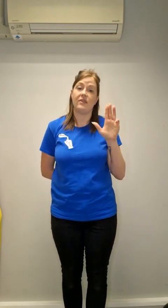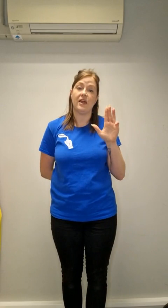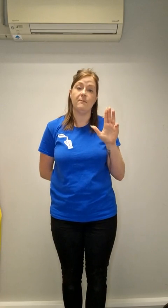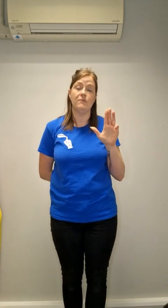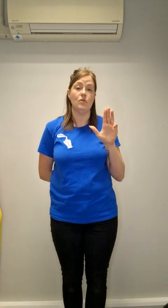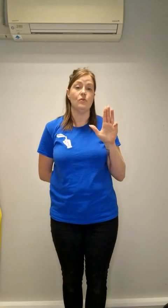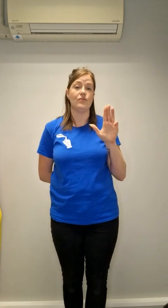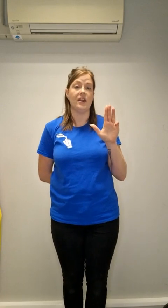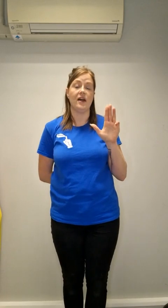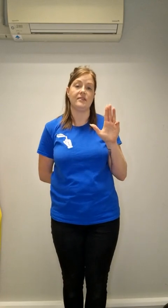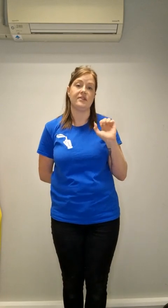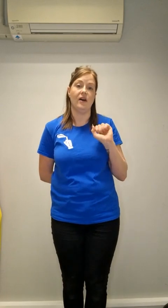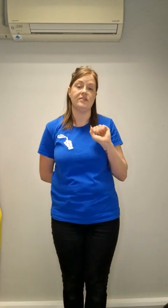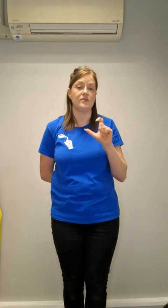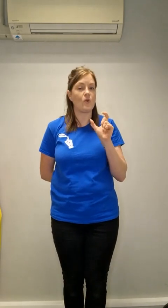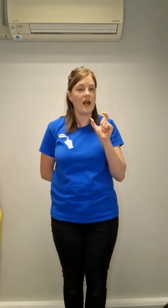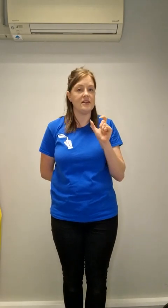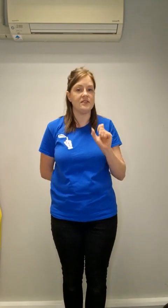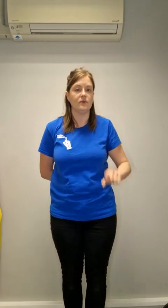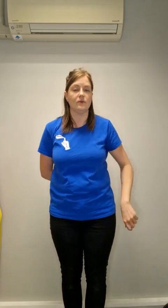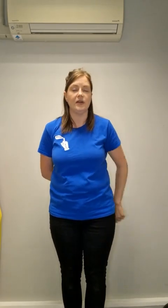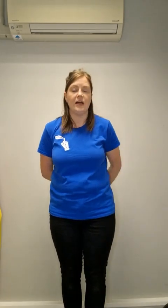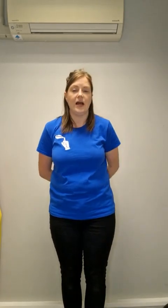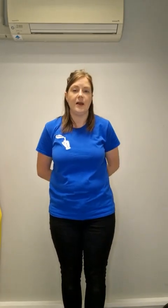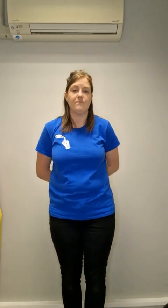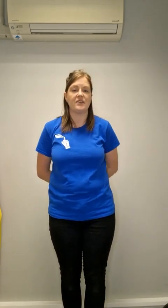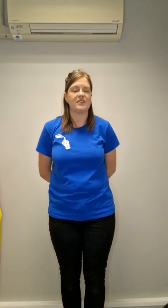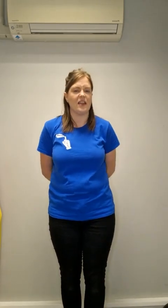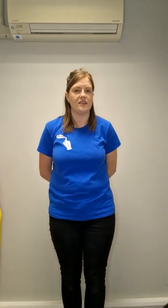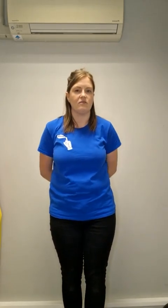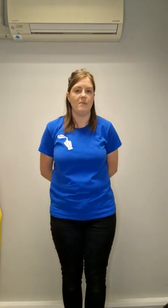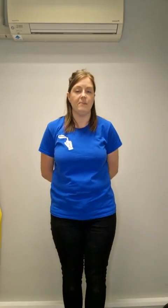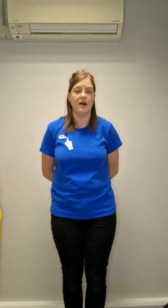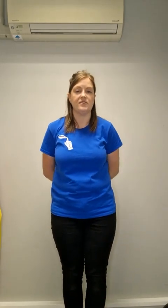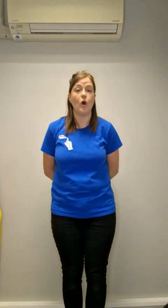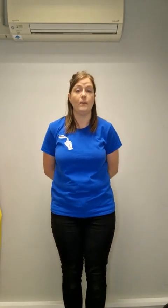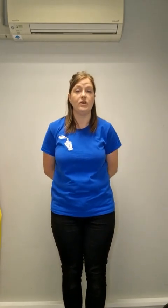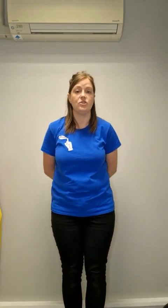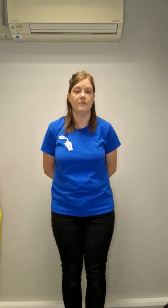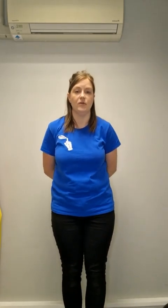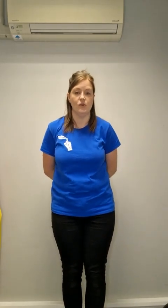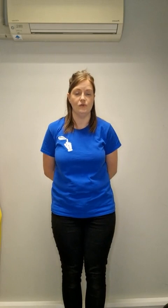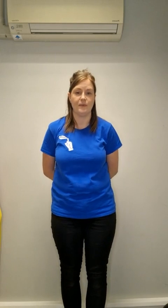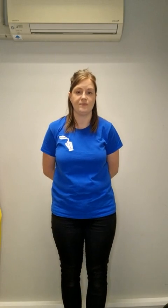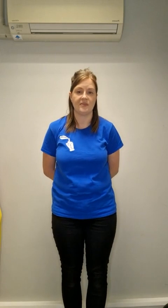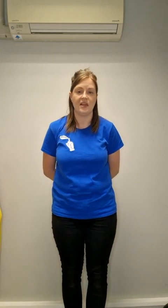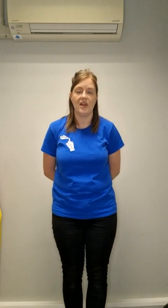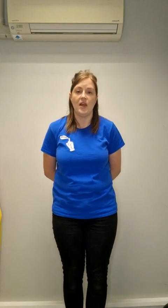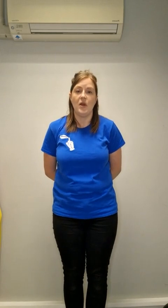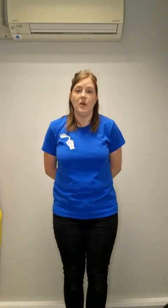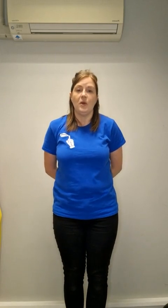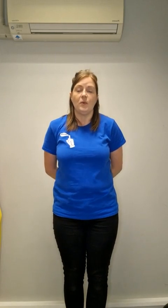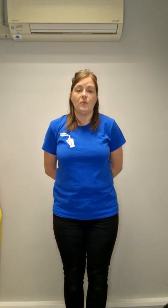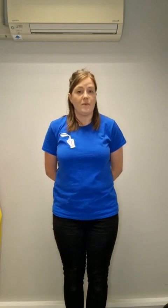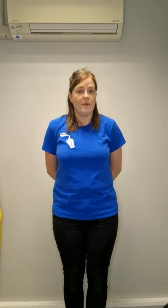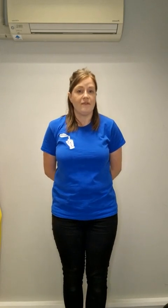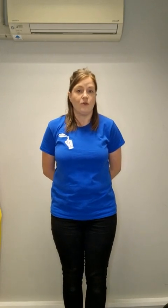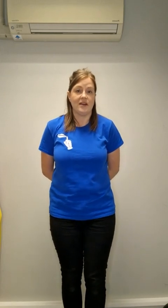then move in our sign. So it's quite a handy little saying to remember. It's hop to move. When we perform our